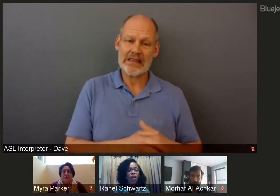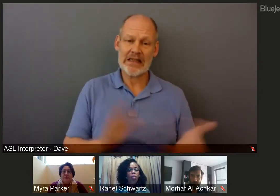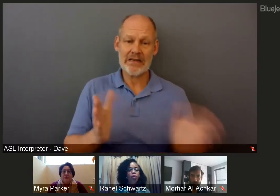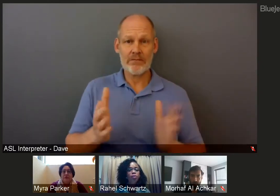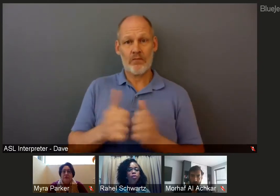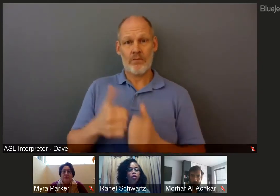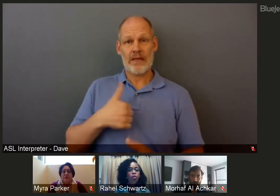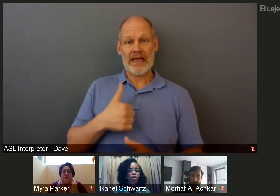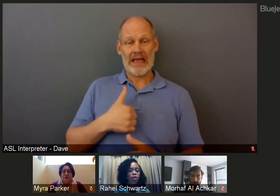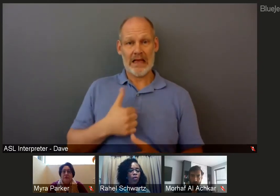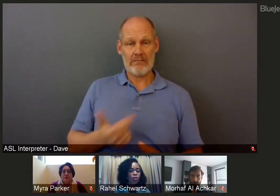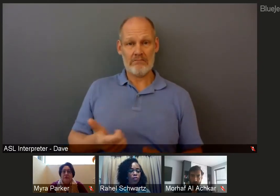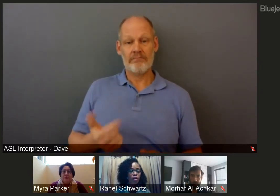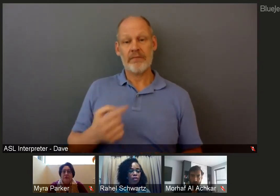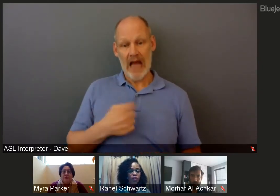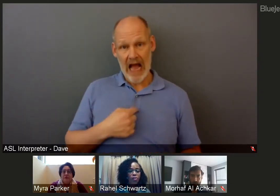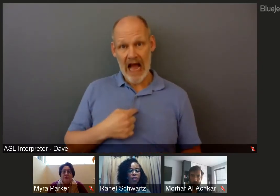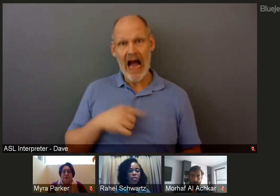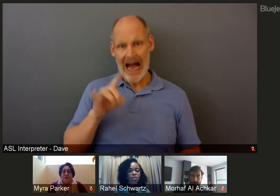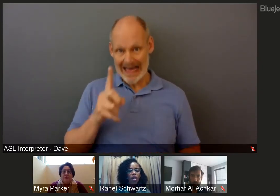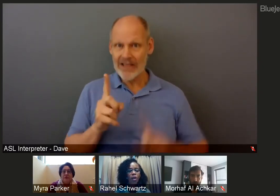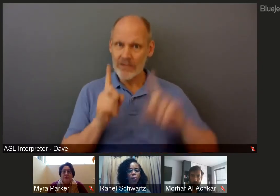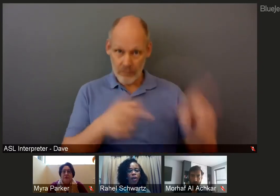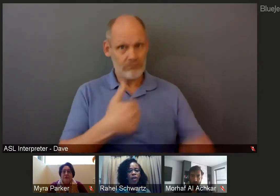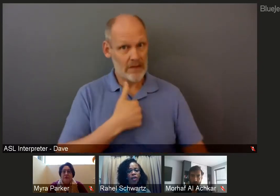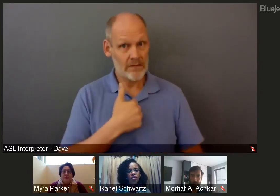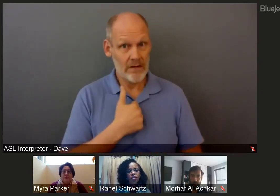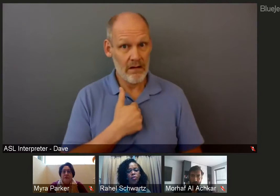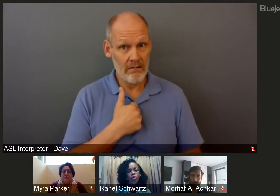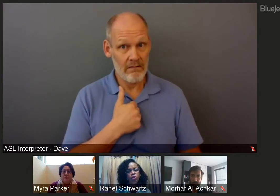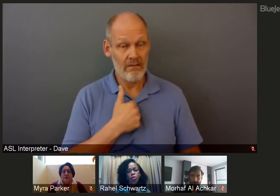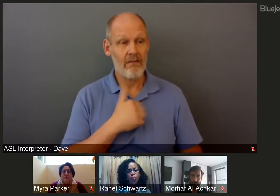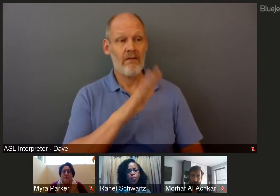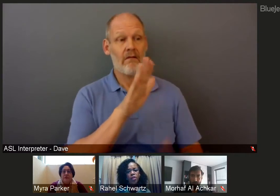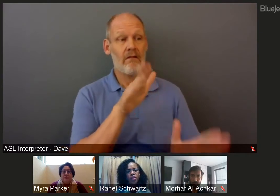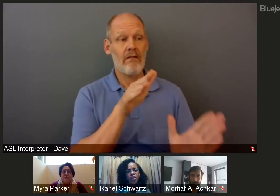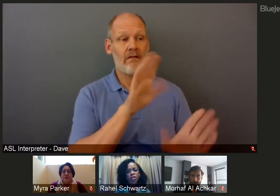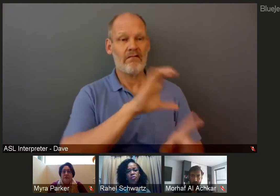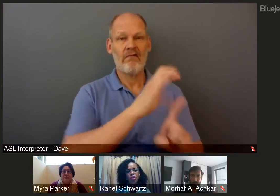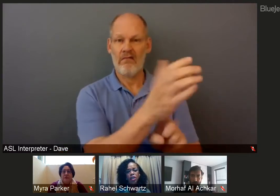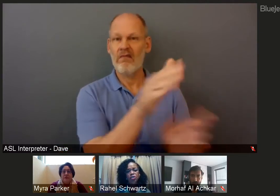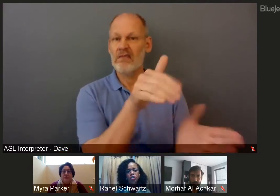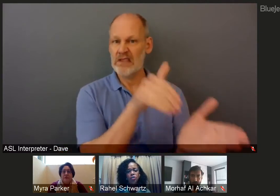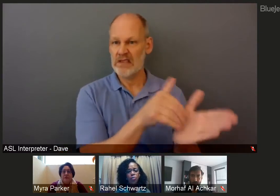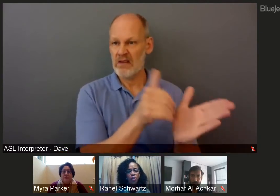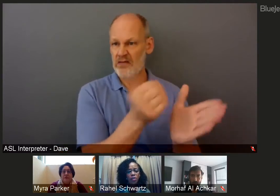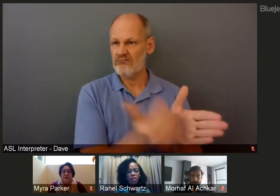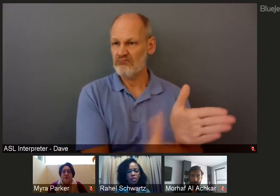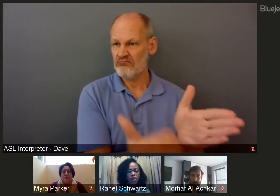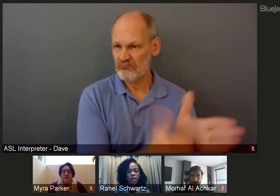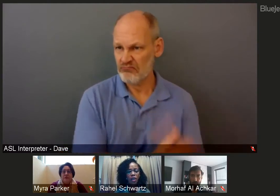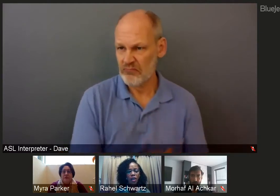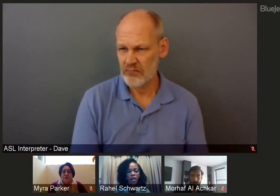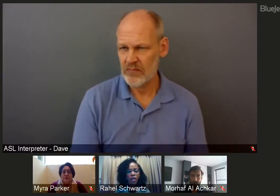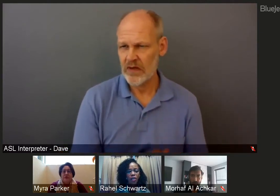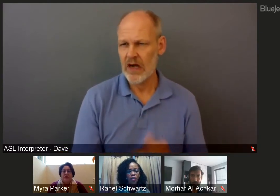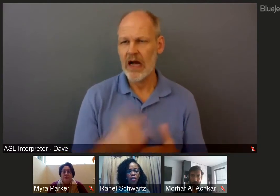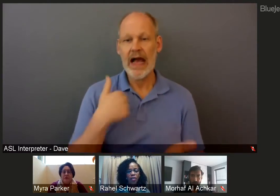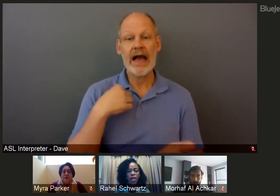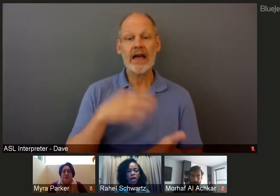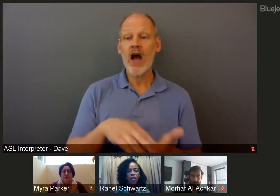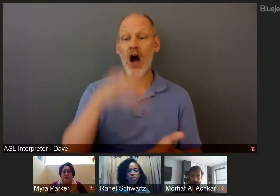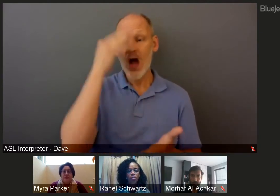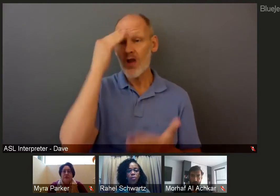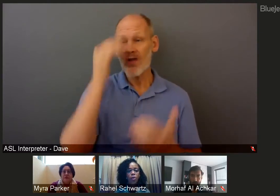was able to go there on a regular basis, but the most important thing is relationship building